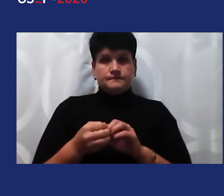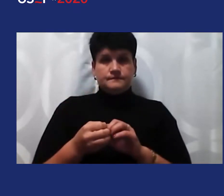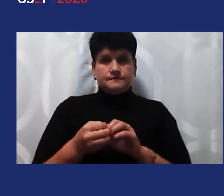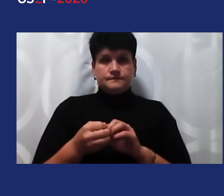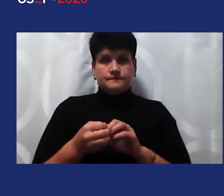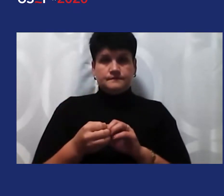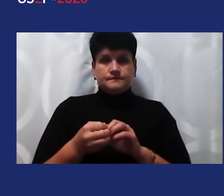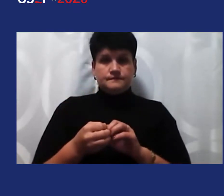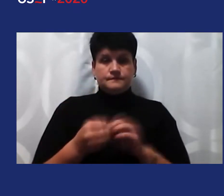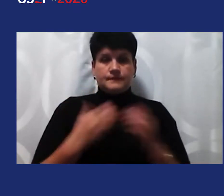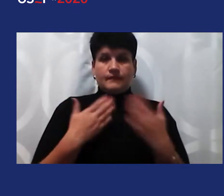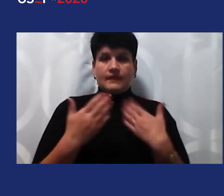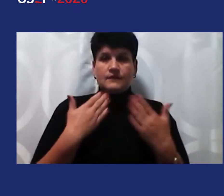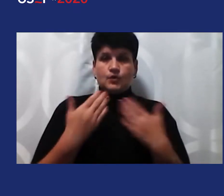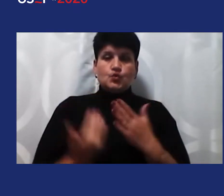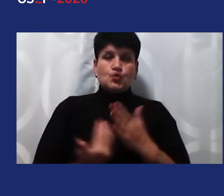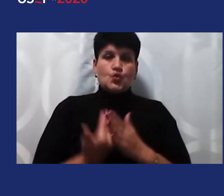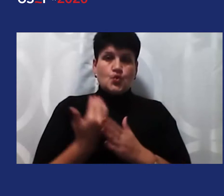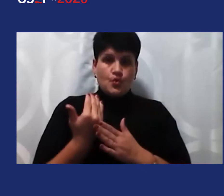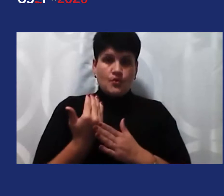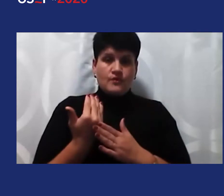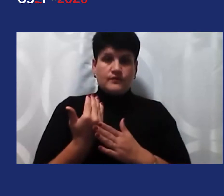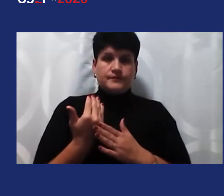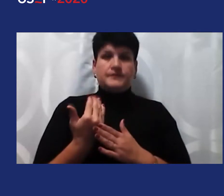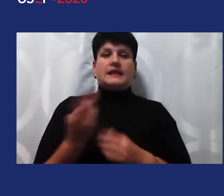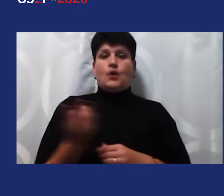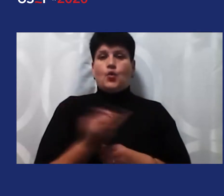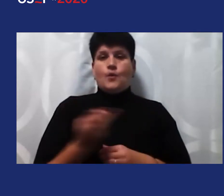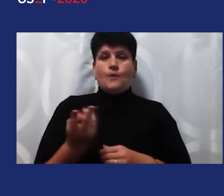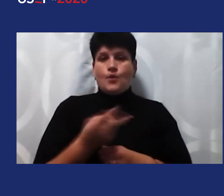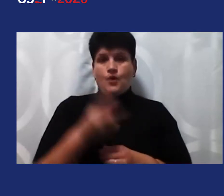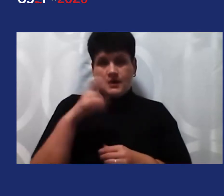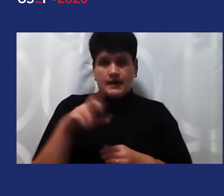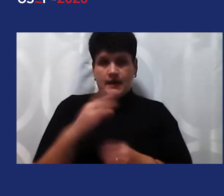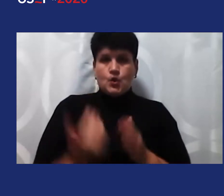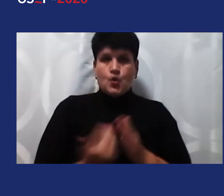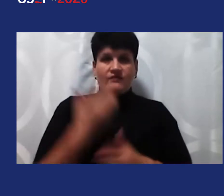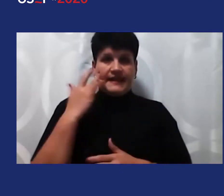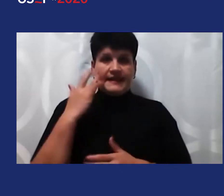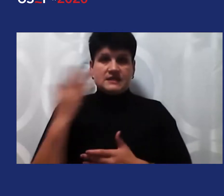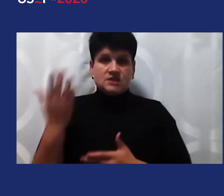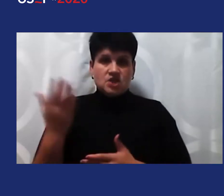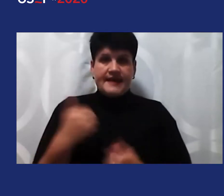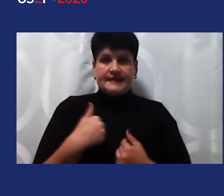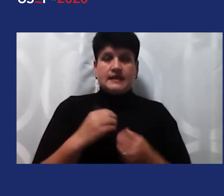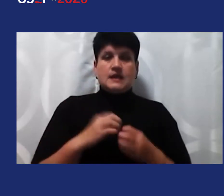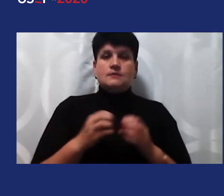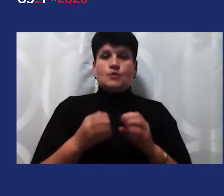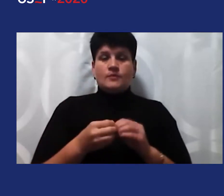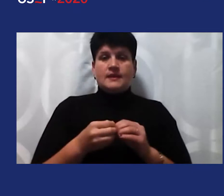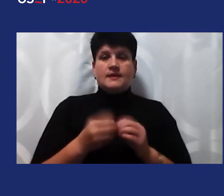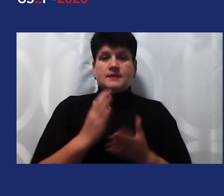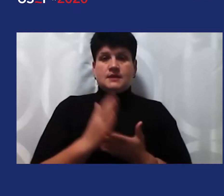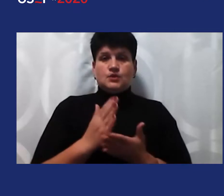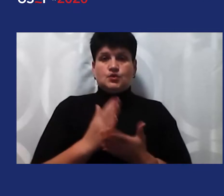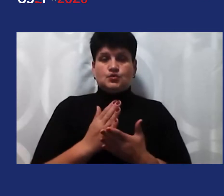Uh, which brings me to another challenge, which is more or less brand new both for US and